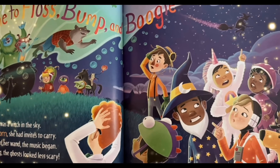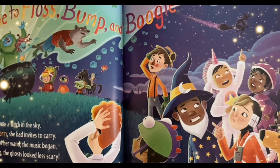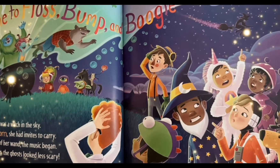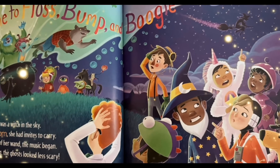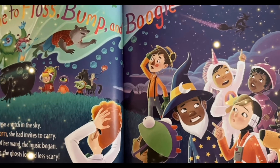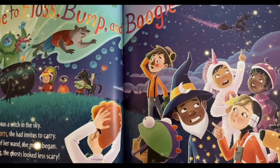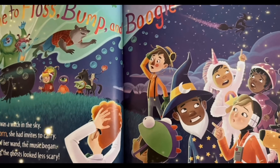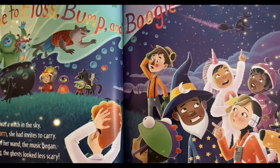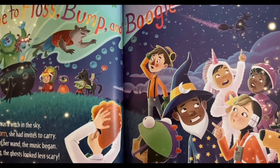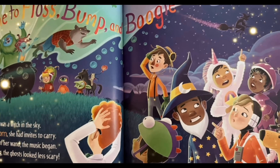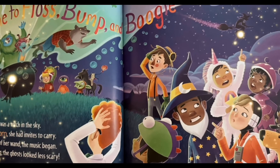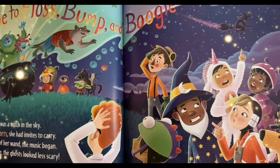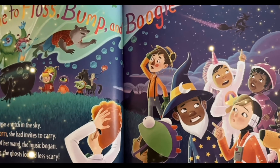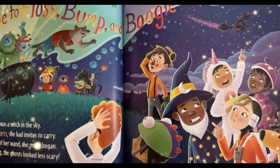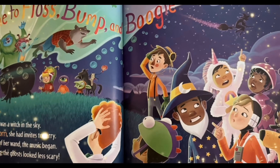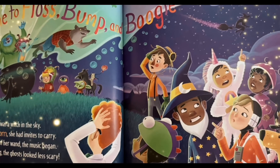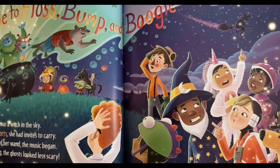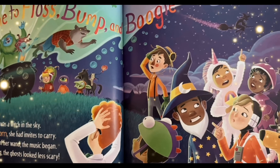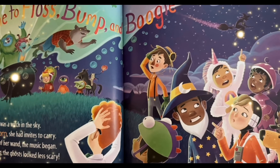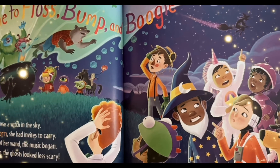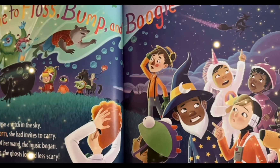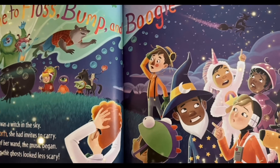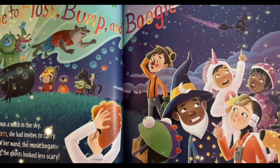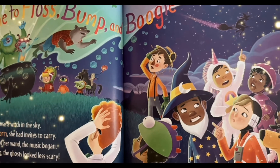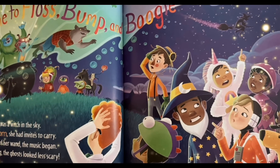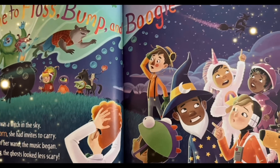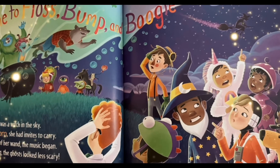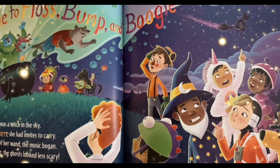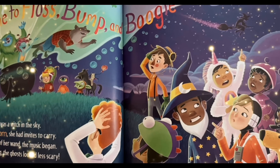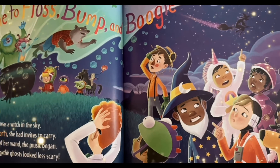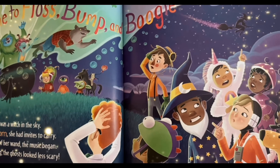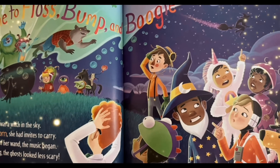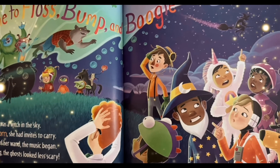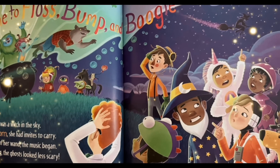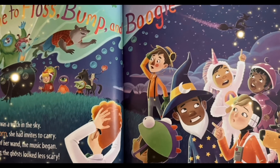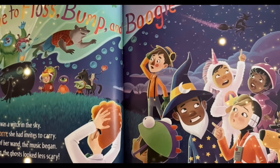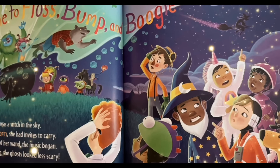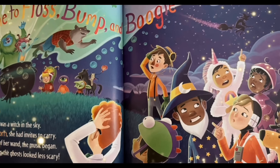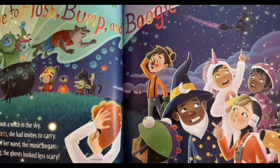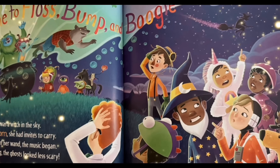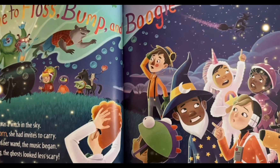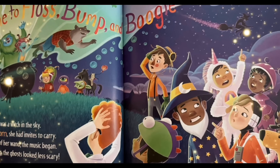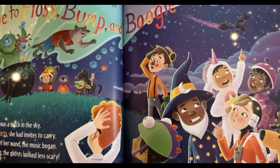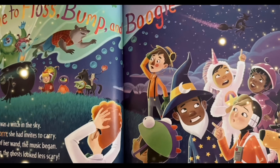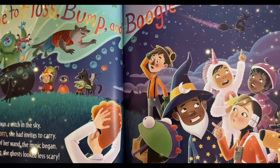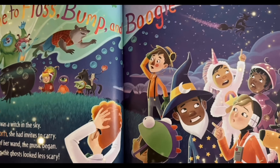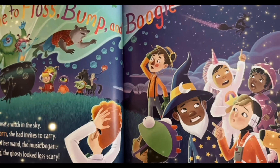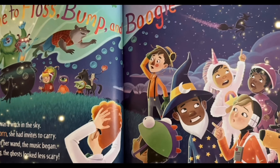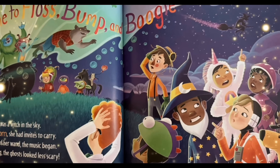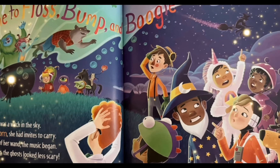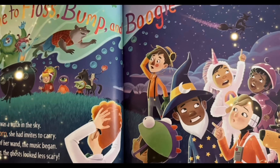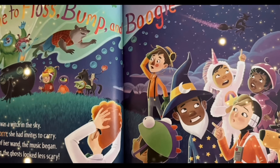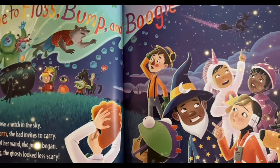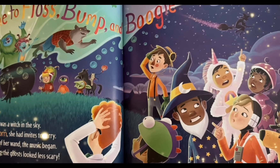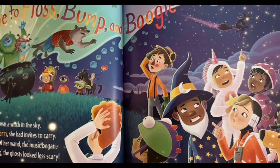Time to floss, bump, and boogie! Up very high was a witch in the